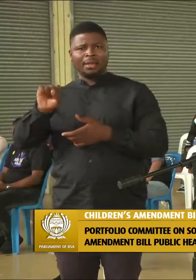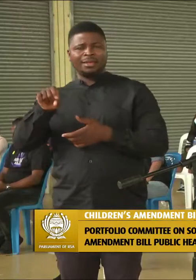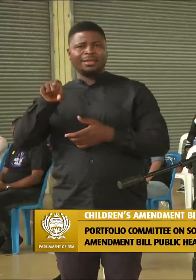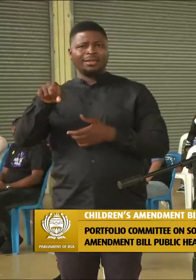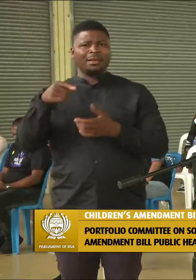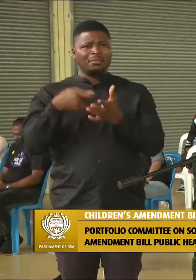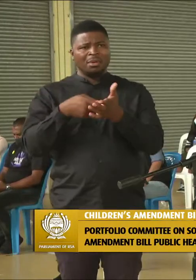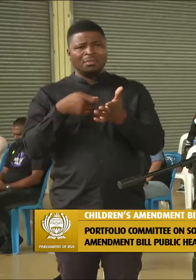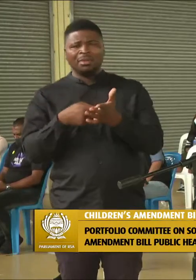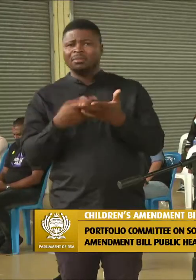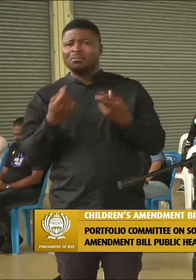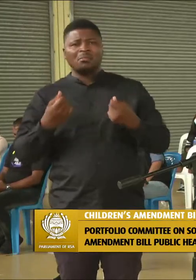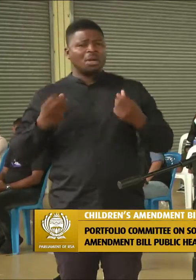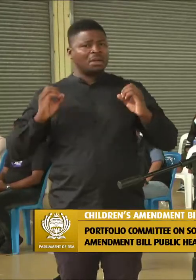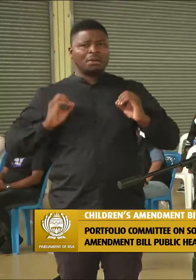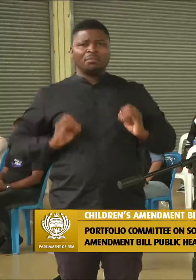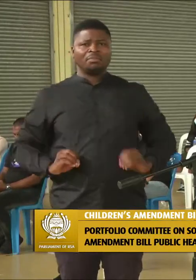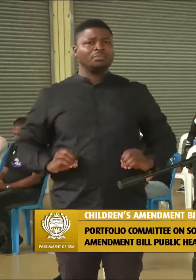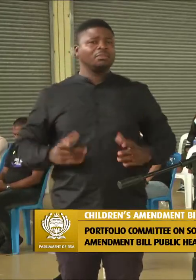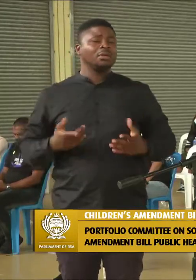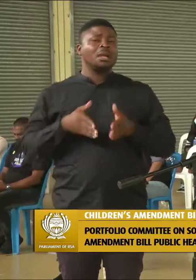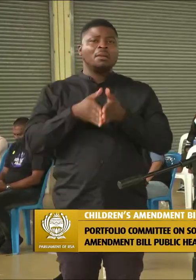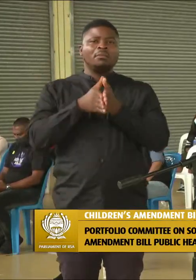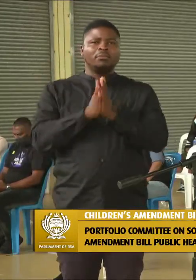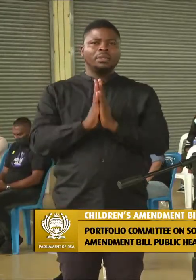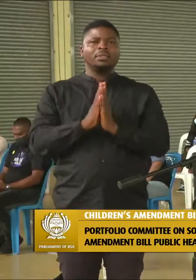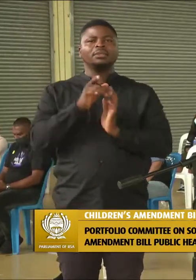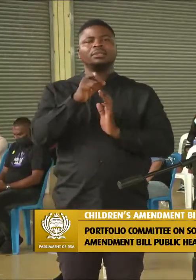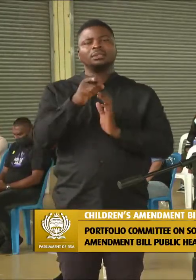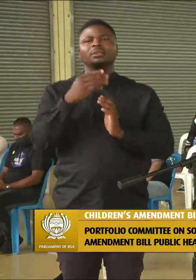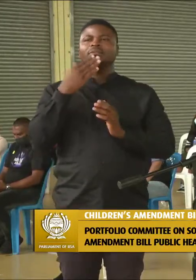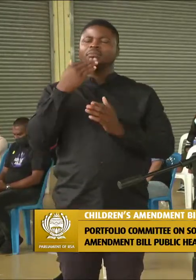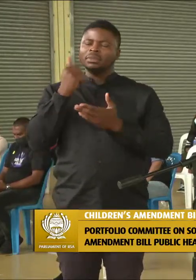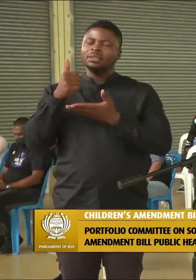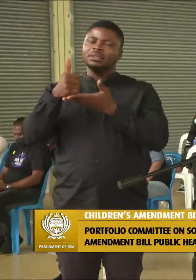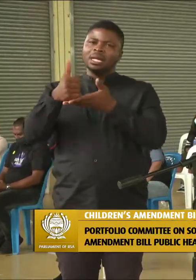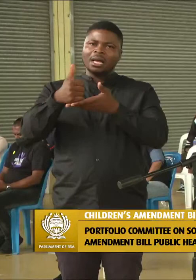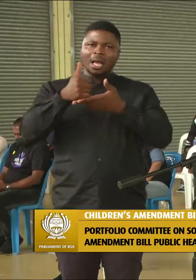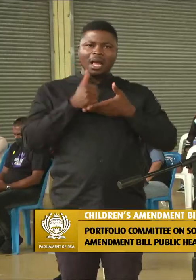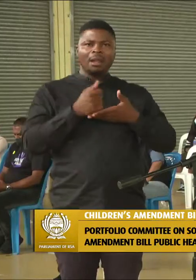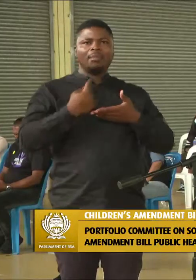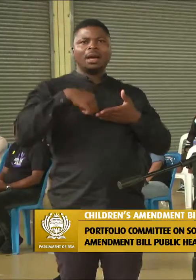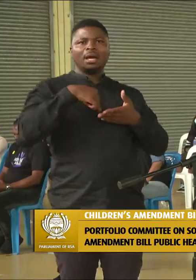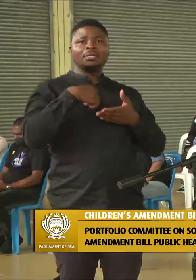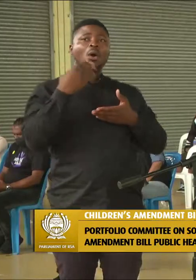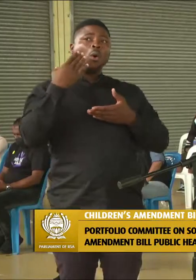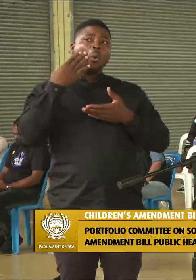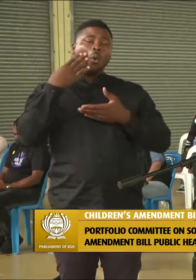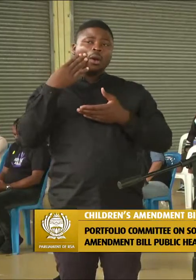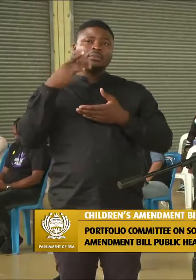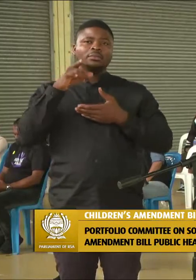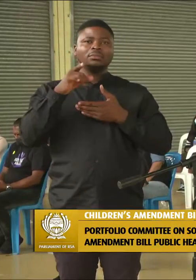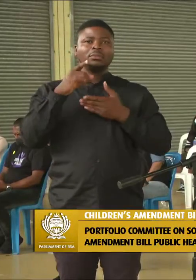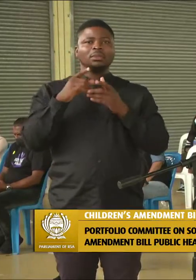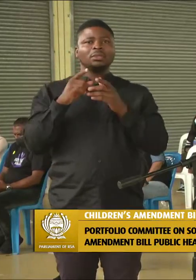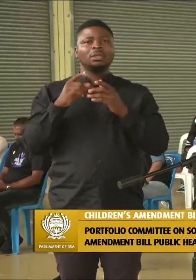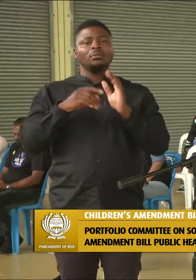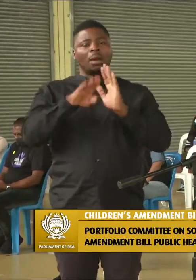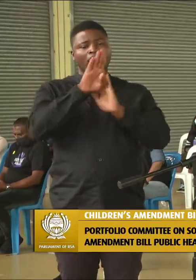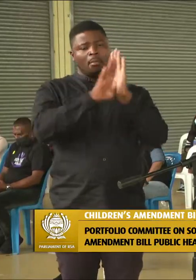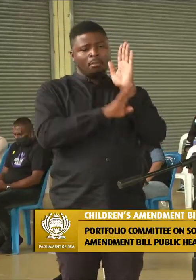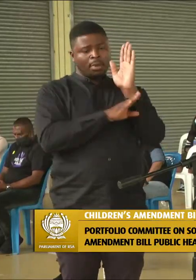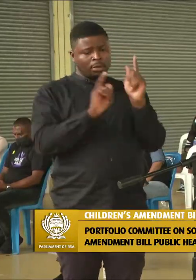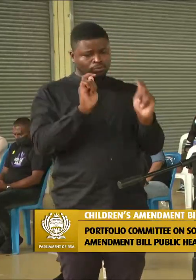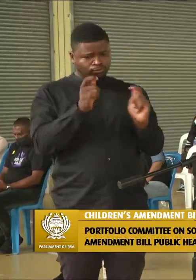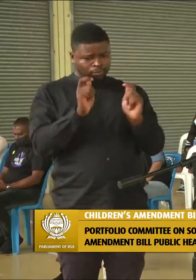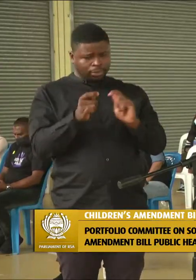for PPEs. Siyacela ukuthi kungene lapho mase ku-amendwa. Please consider that